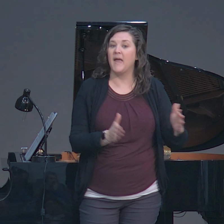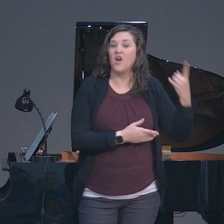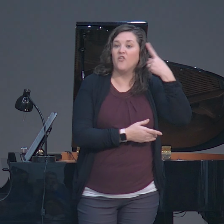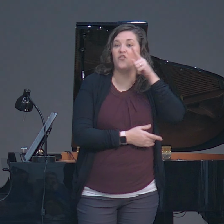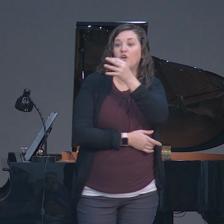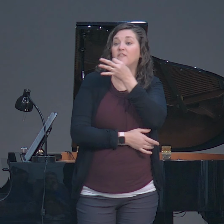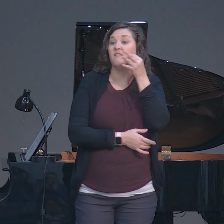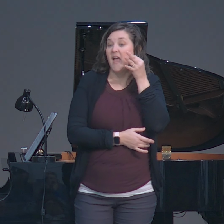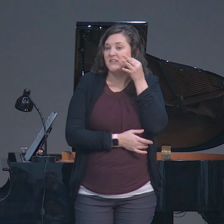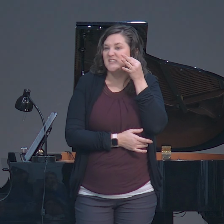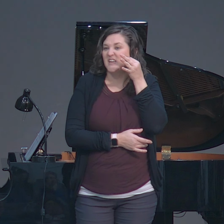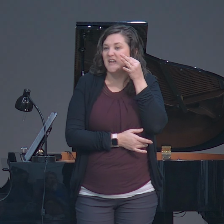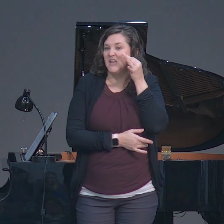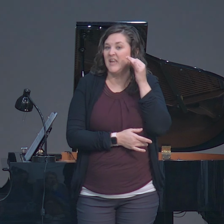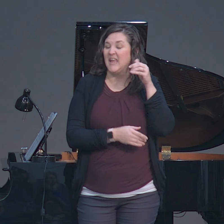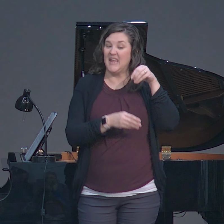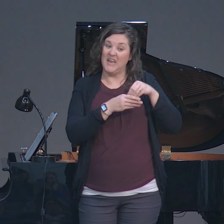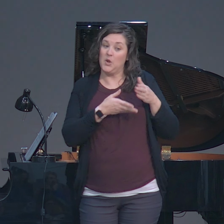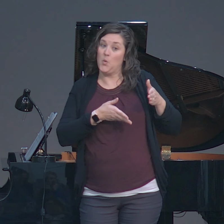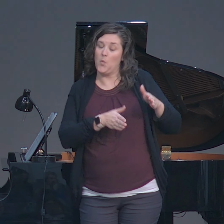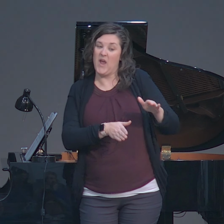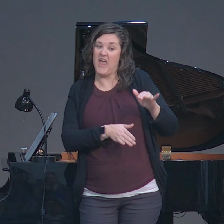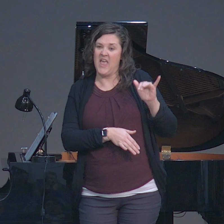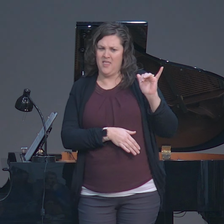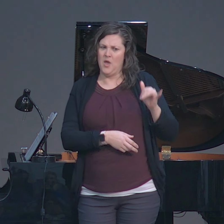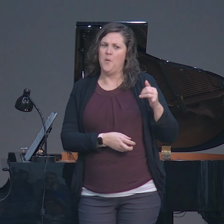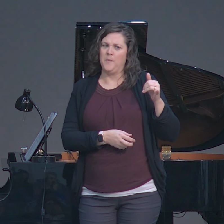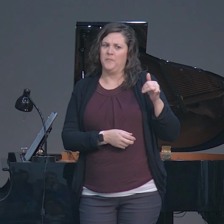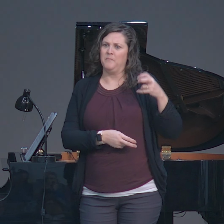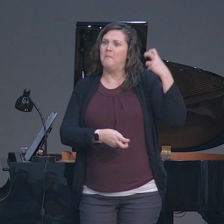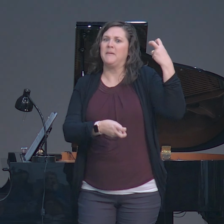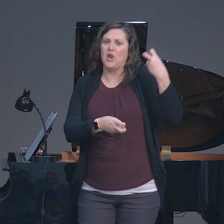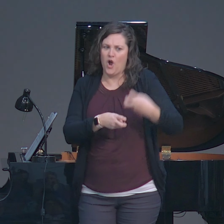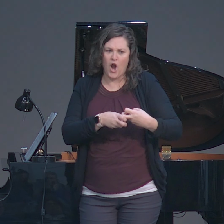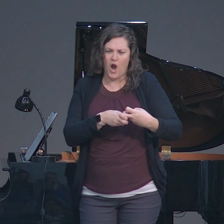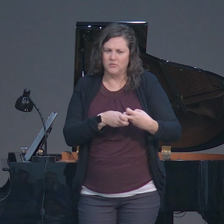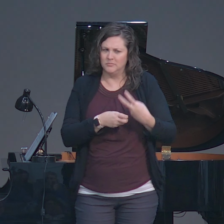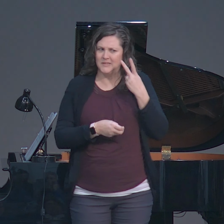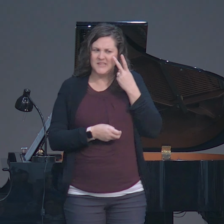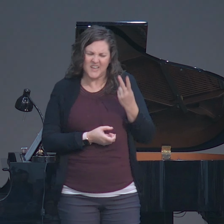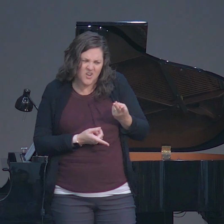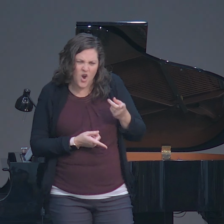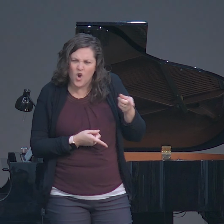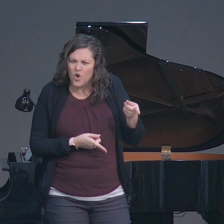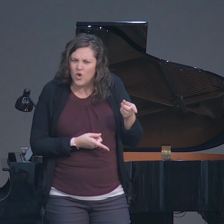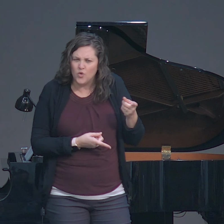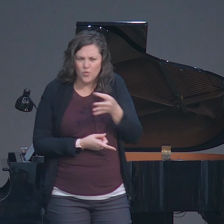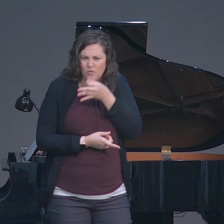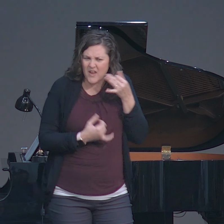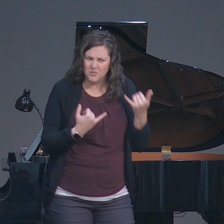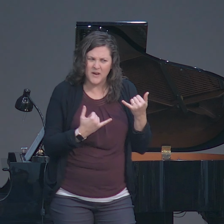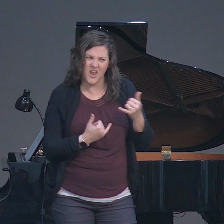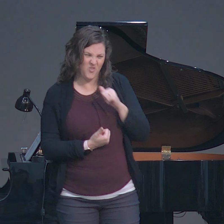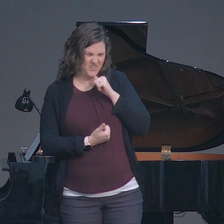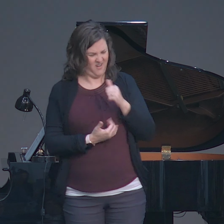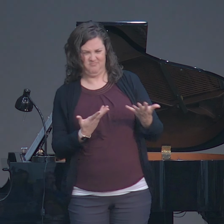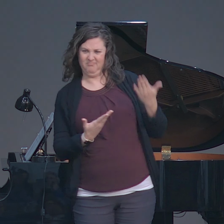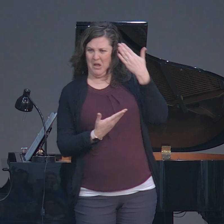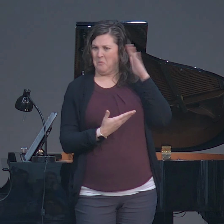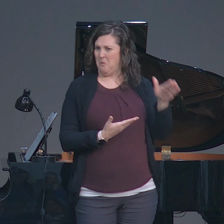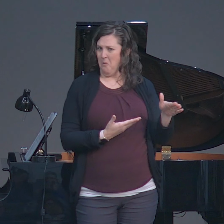in such a way that it would be difficult to determine if they were fasting. So